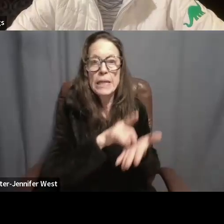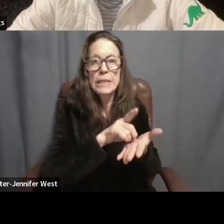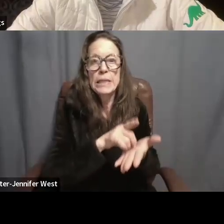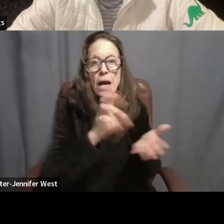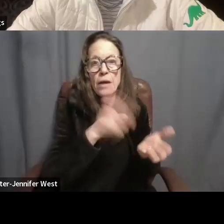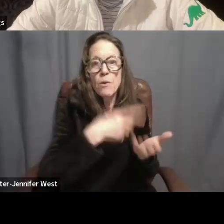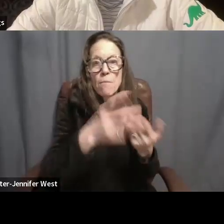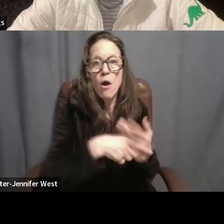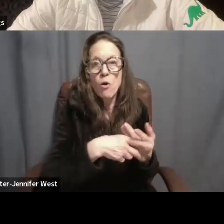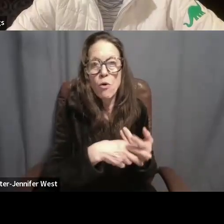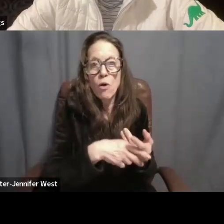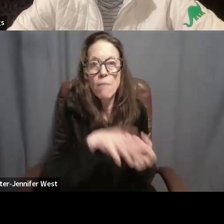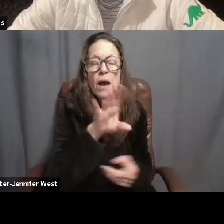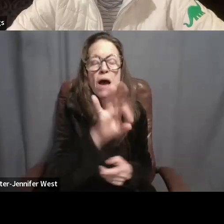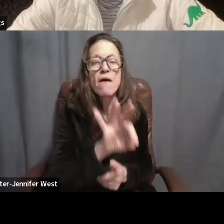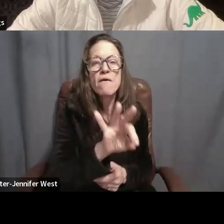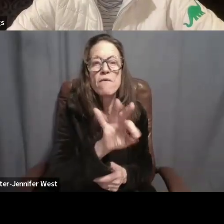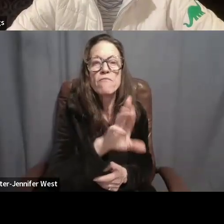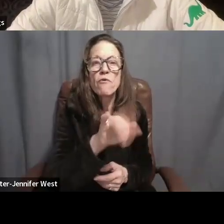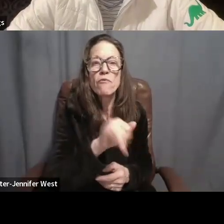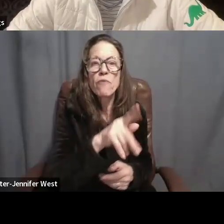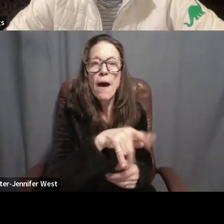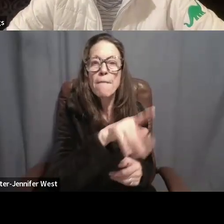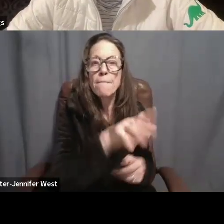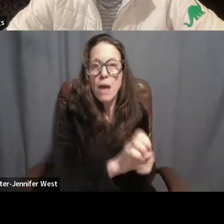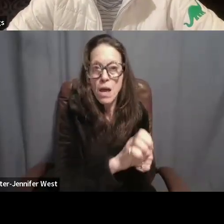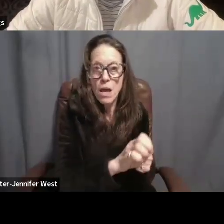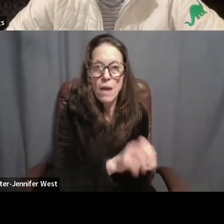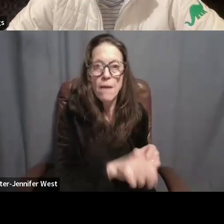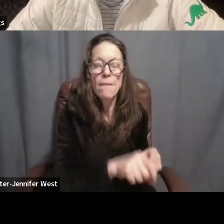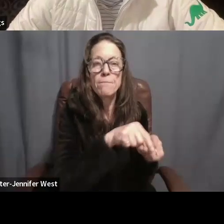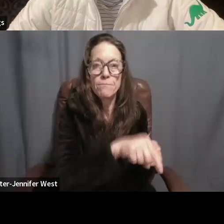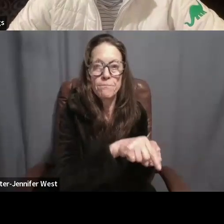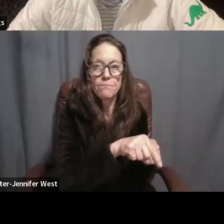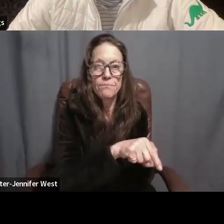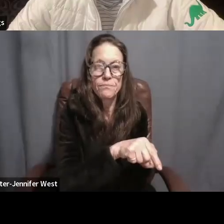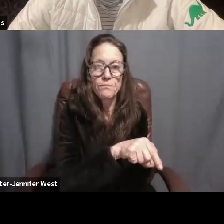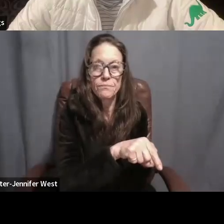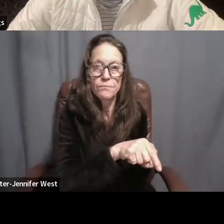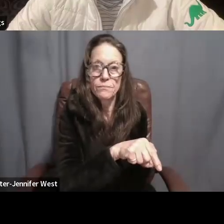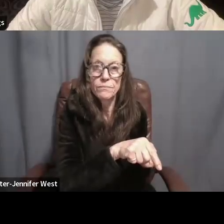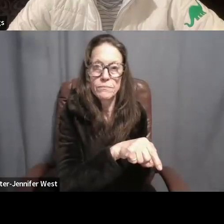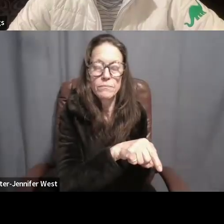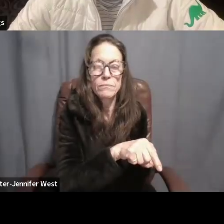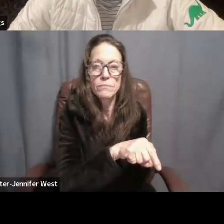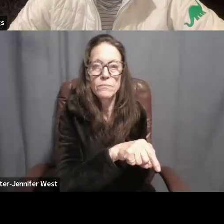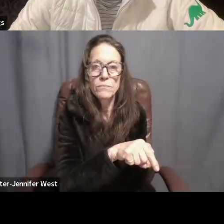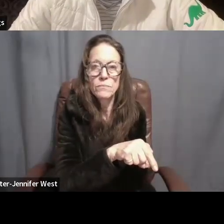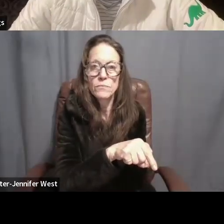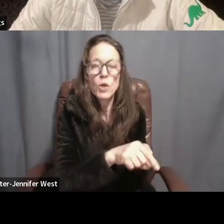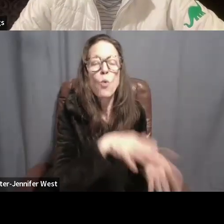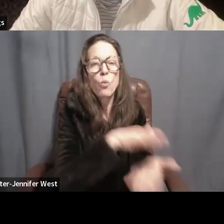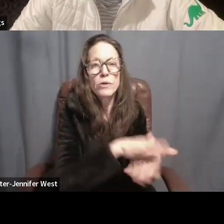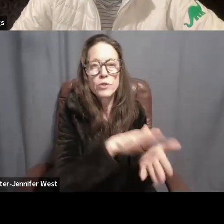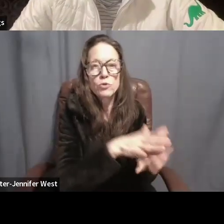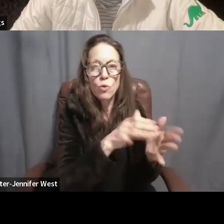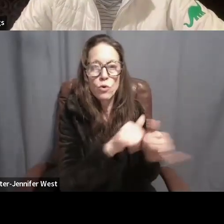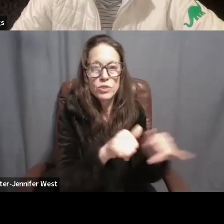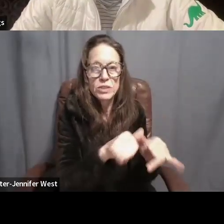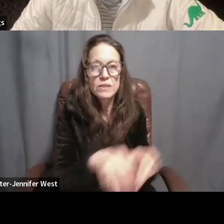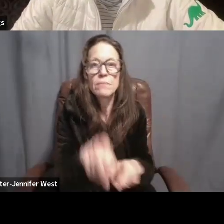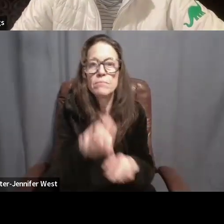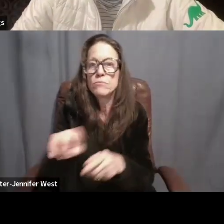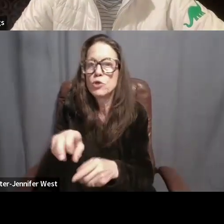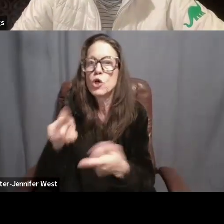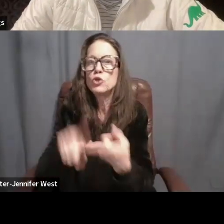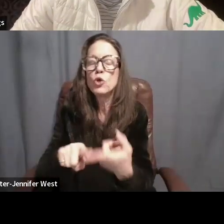appropriate education with your school system, to a Medicaid waiver service